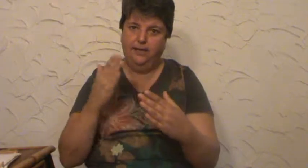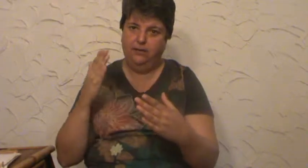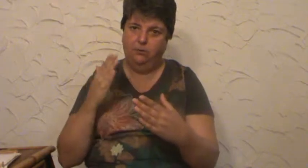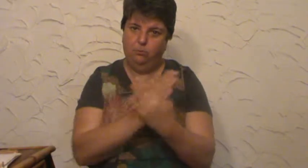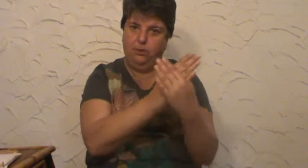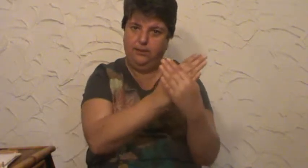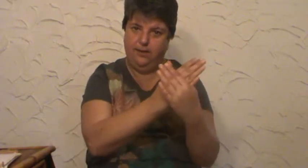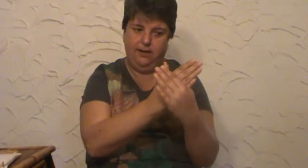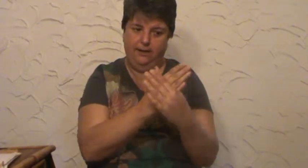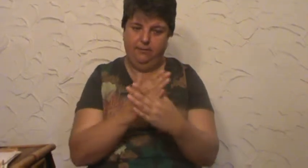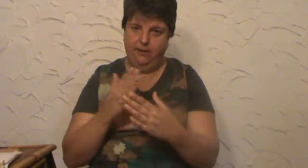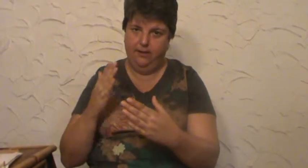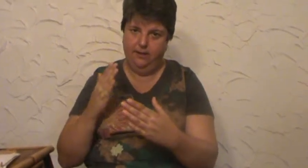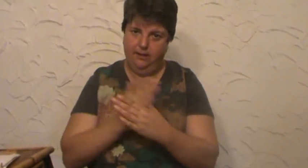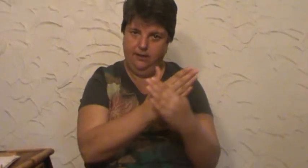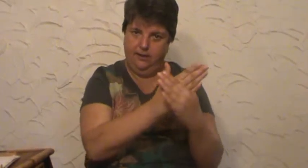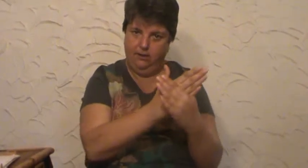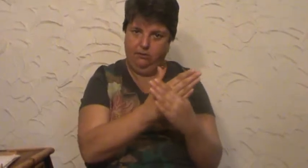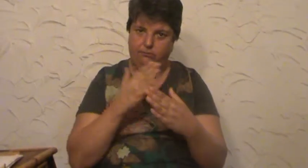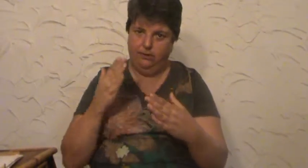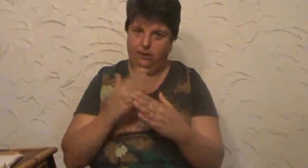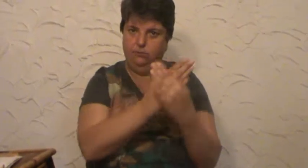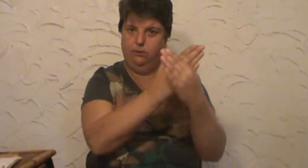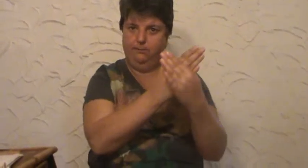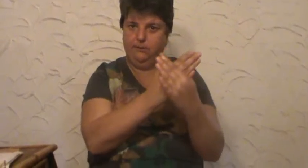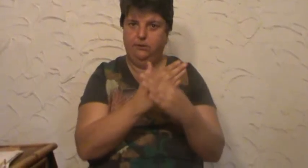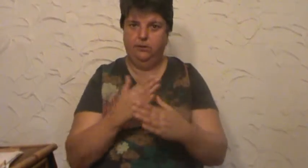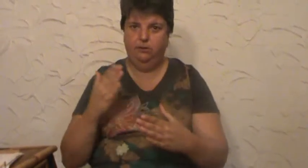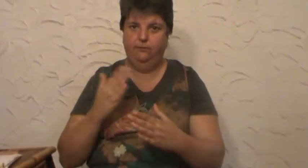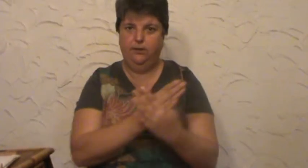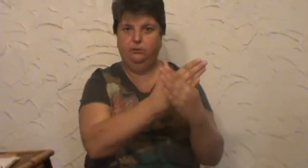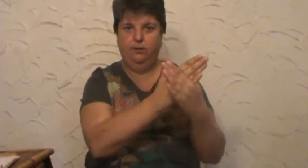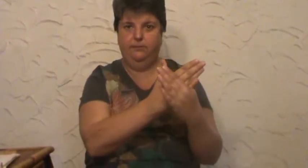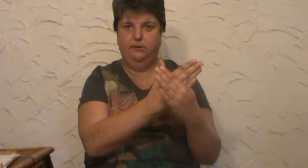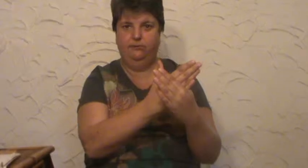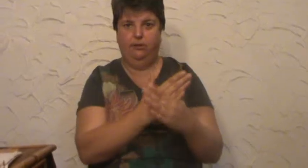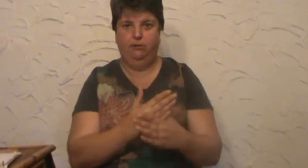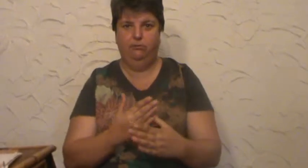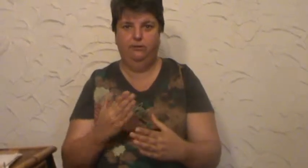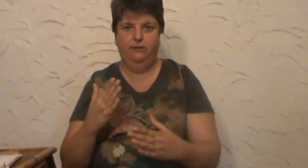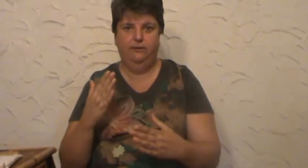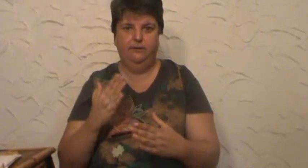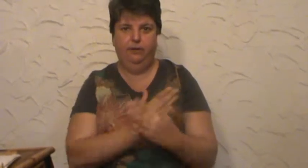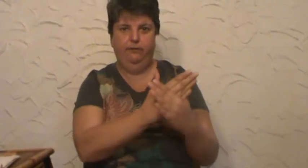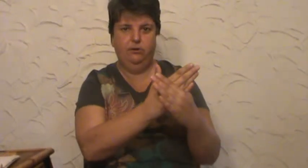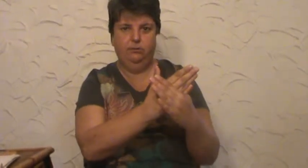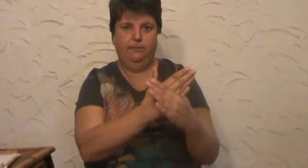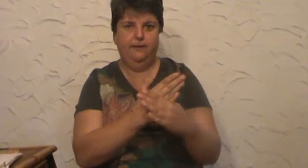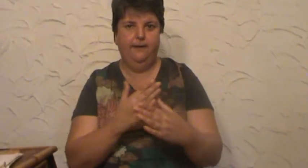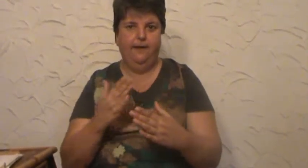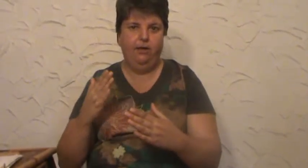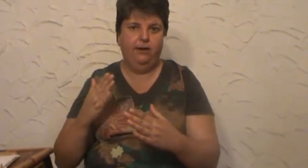in one time. You interrupt. You interrupt the flow. Interrupt. And you kind